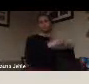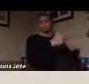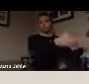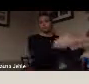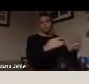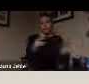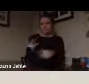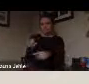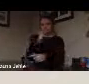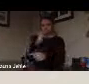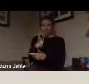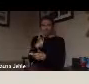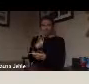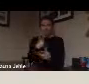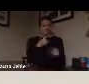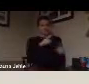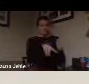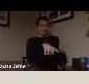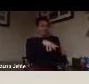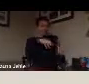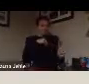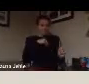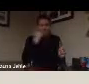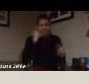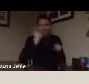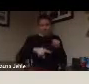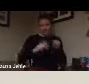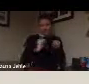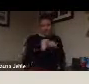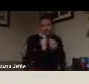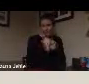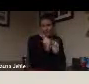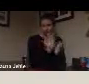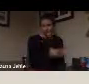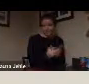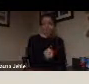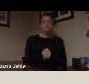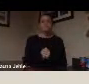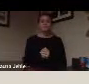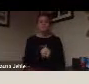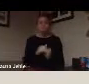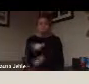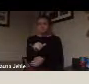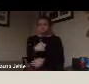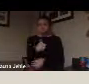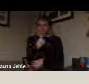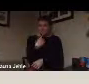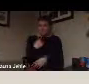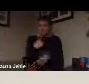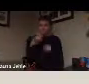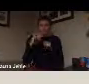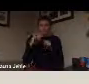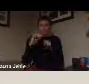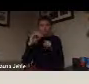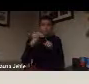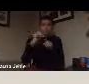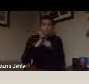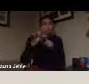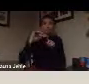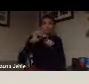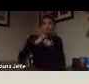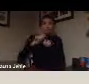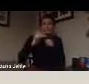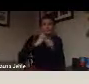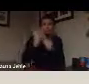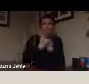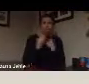know, we can't accept the project that we can't work with. And like I said, with the orientation and training program, it's really great to be able